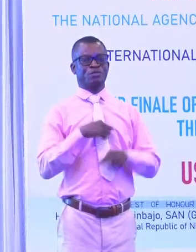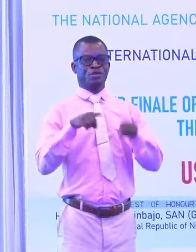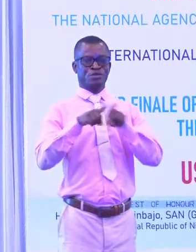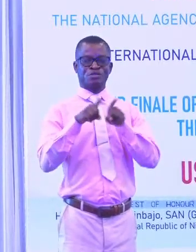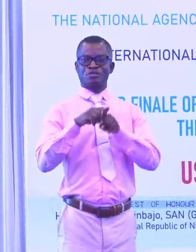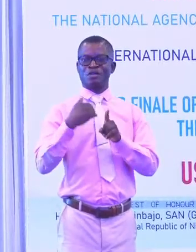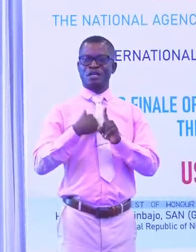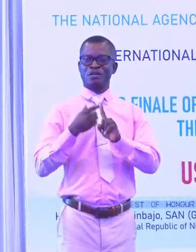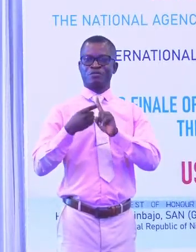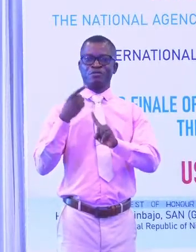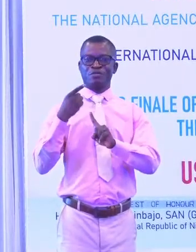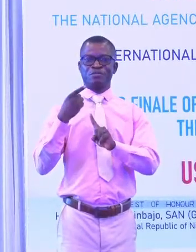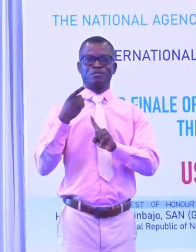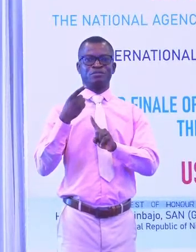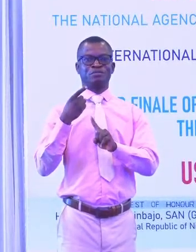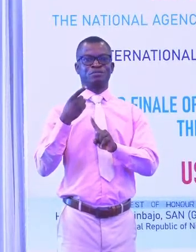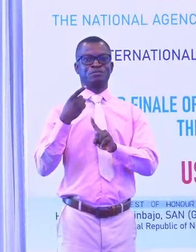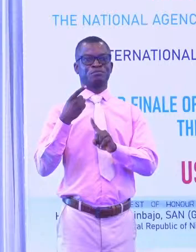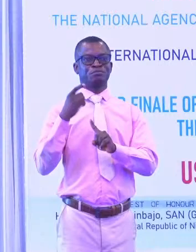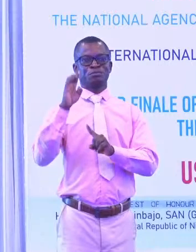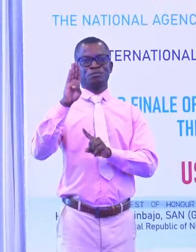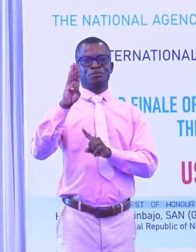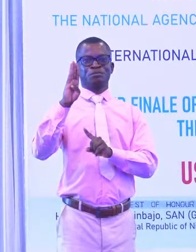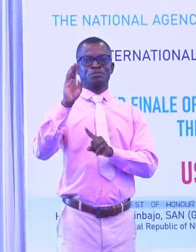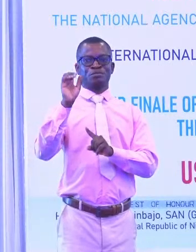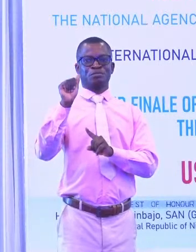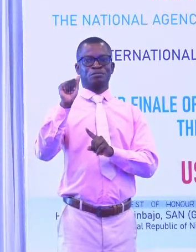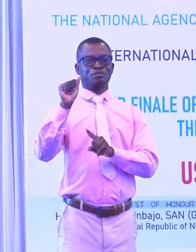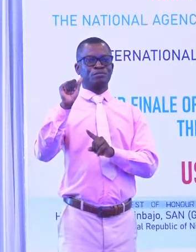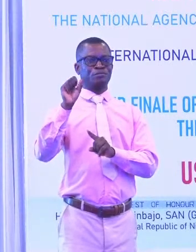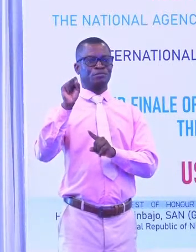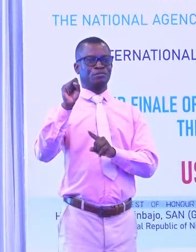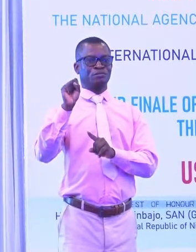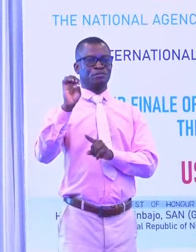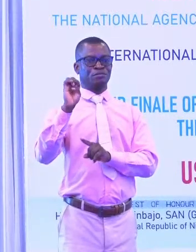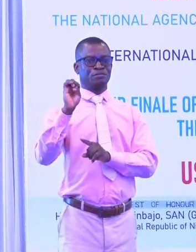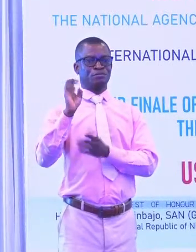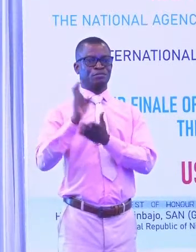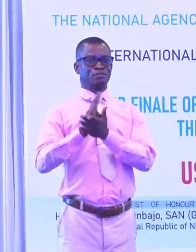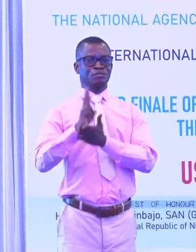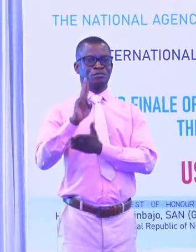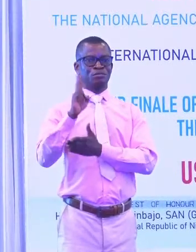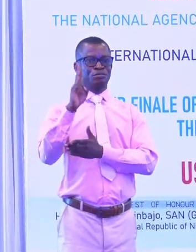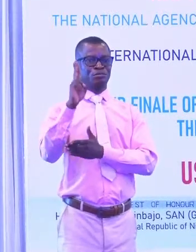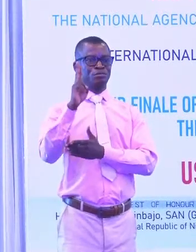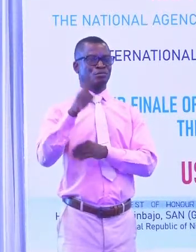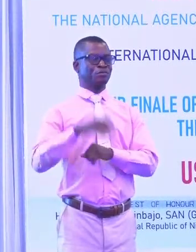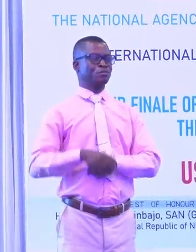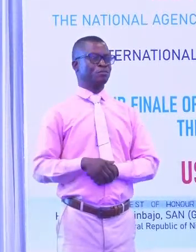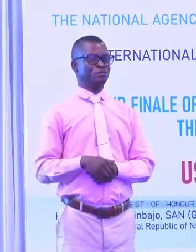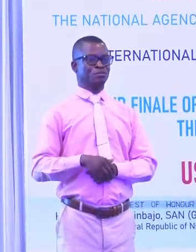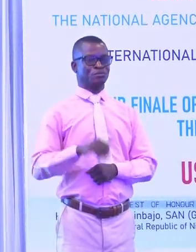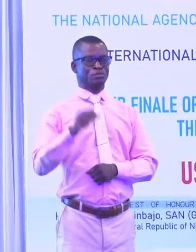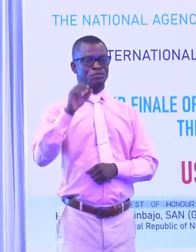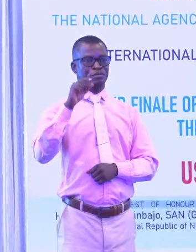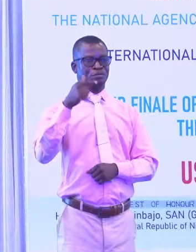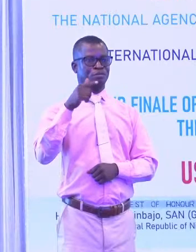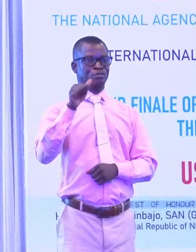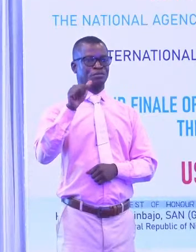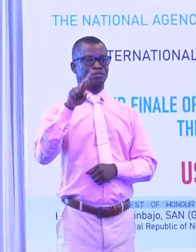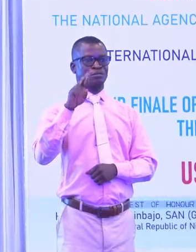have from Bayes University, Asia Garba.